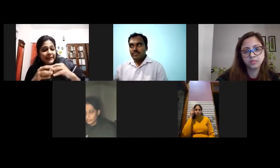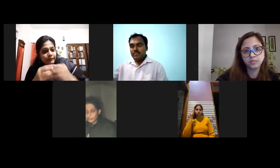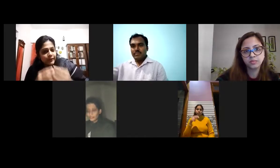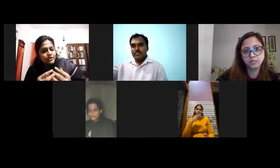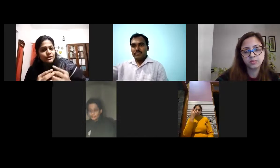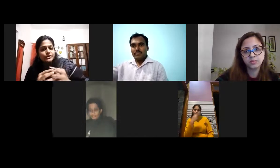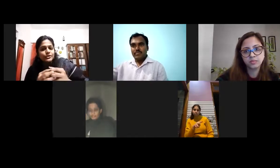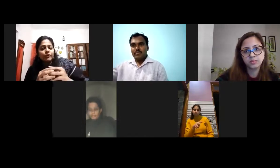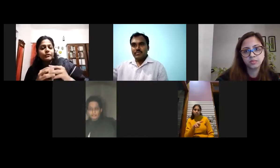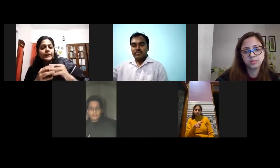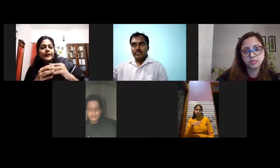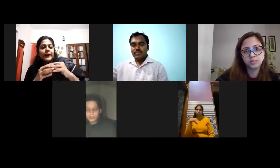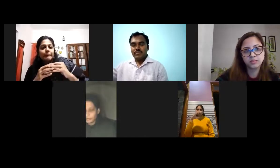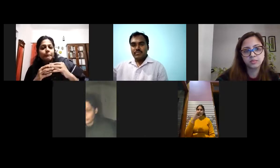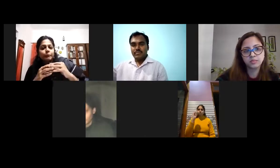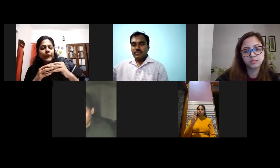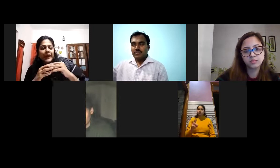say, the conventions of